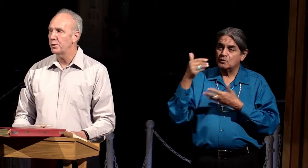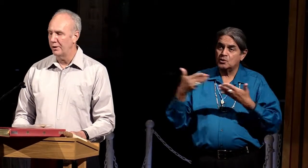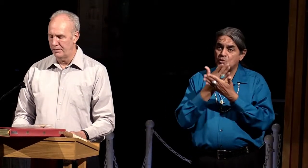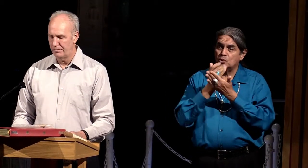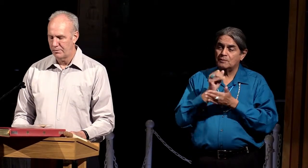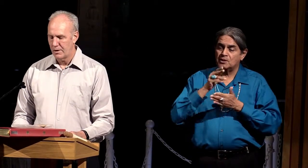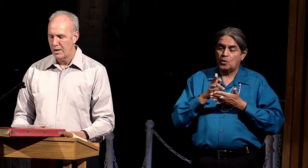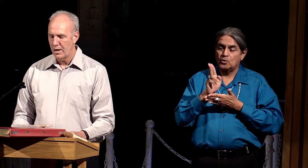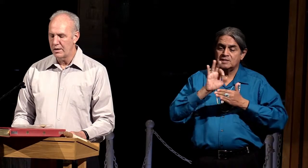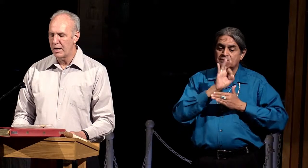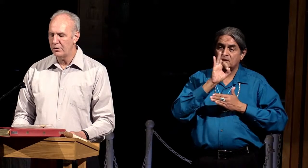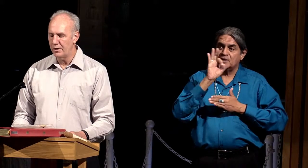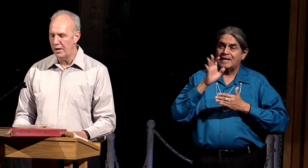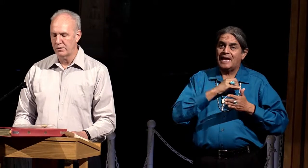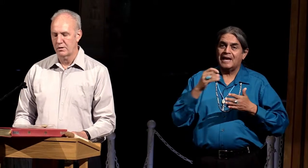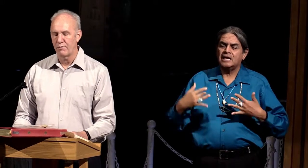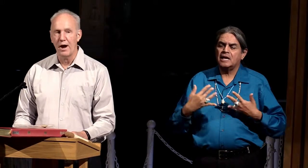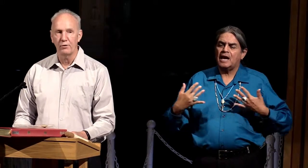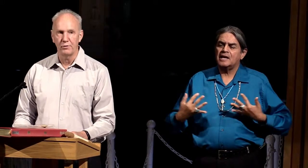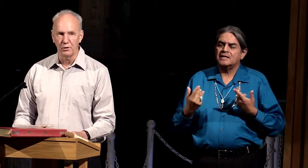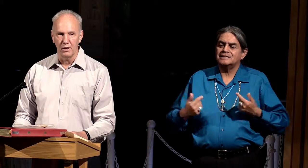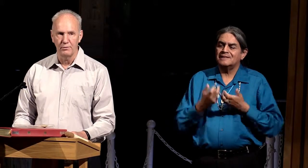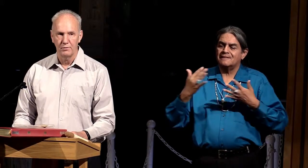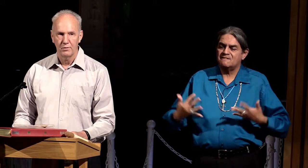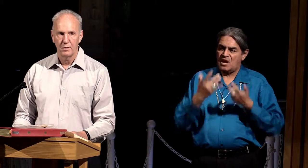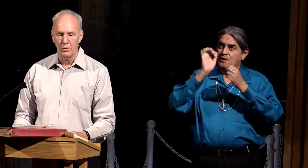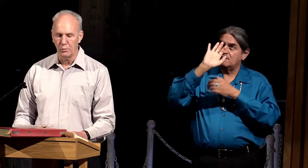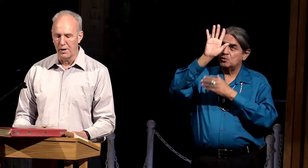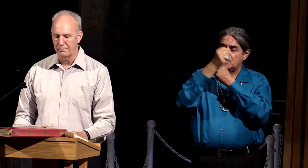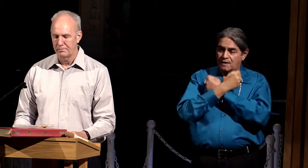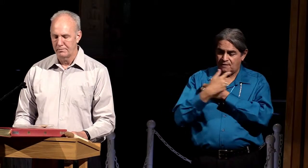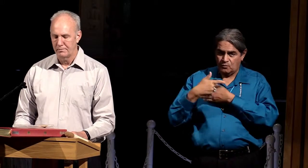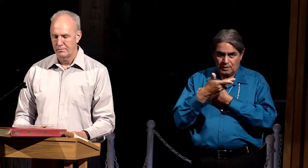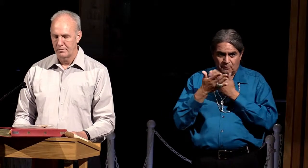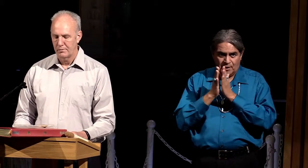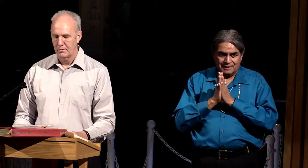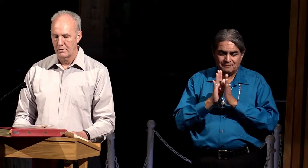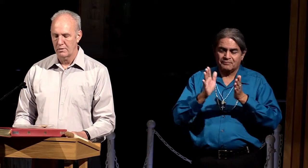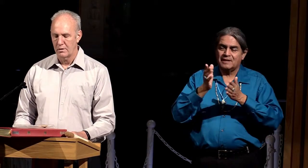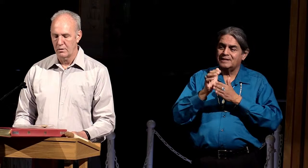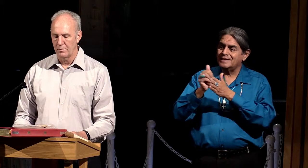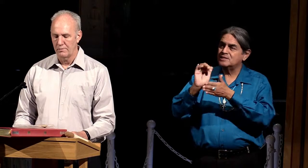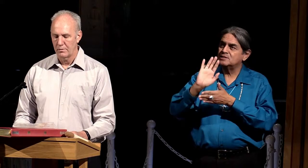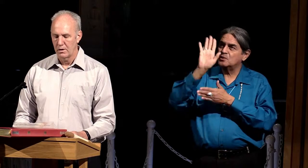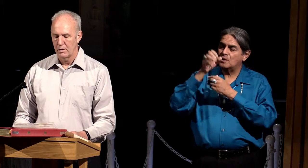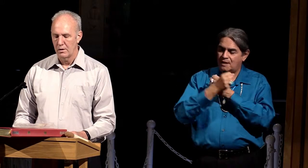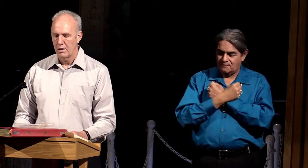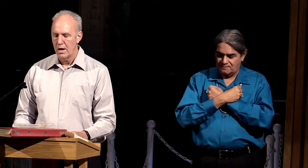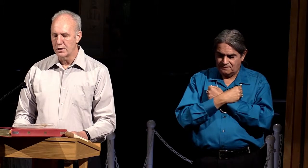Holy Spirit, enkindle in us the fire of your love. We pray. Lead us in your